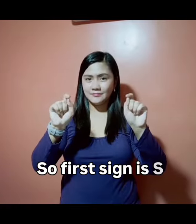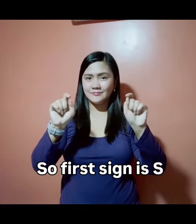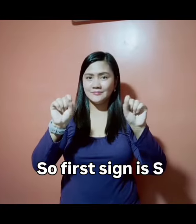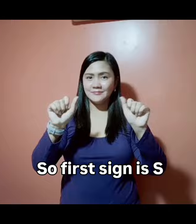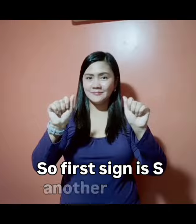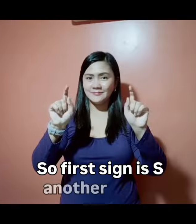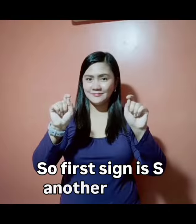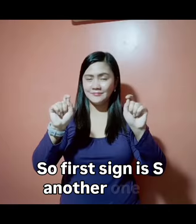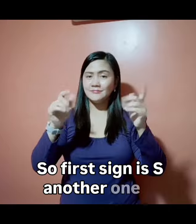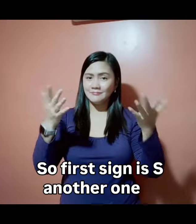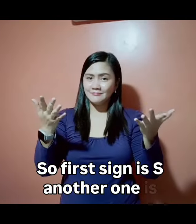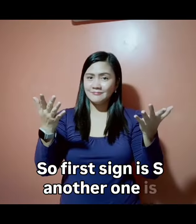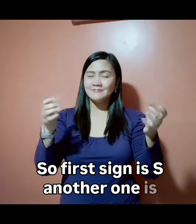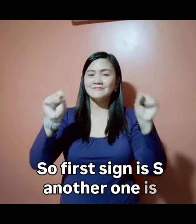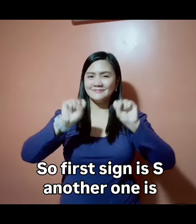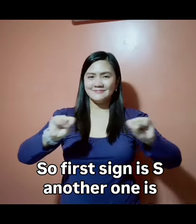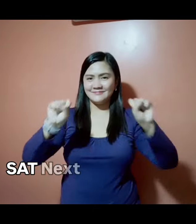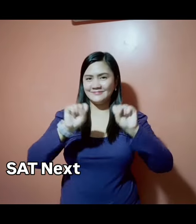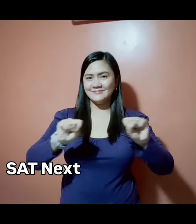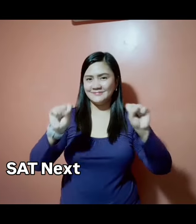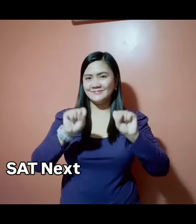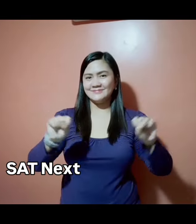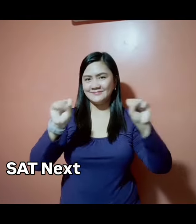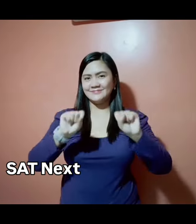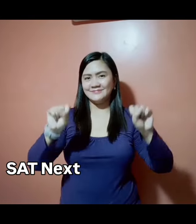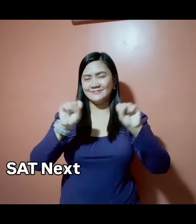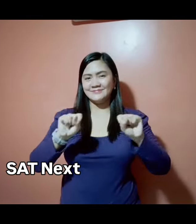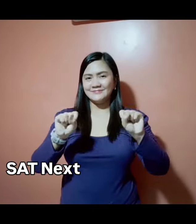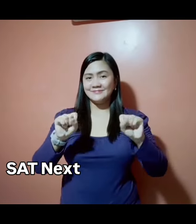S. Another one is SAT.